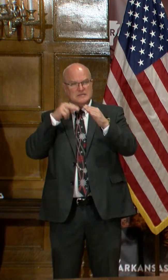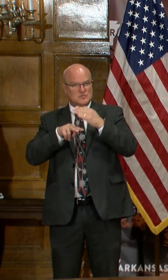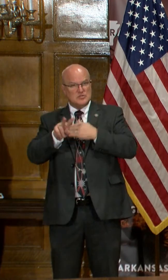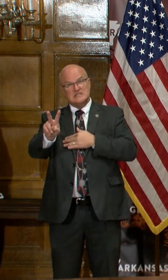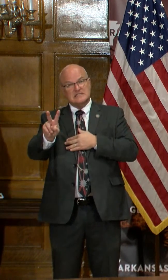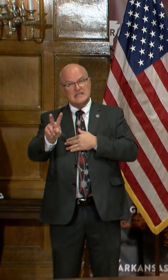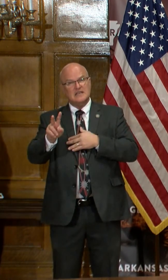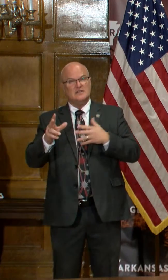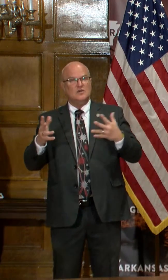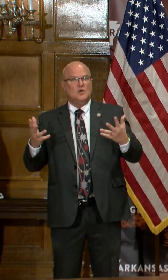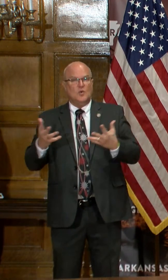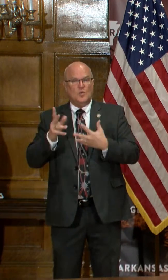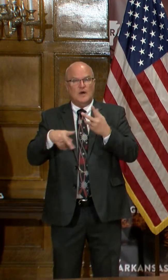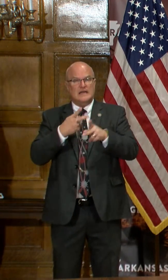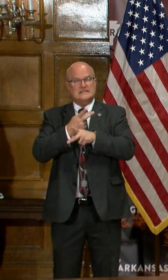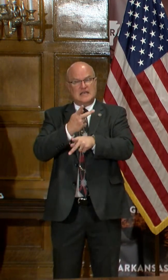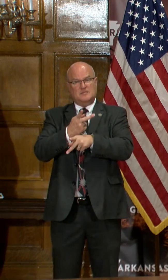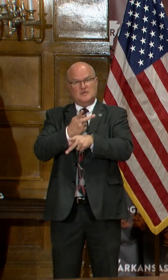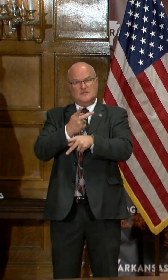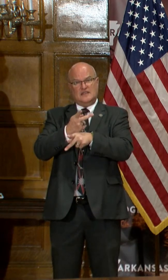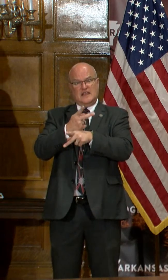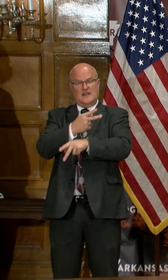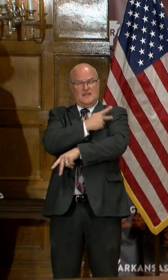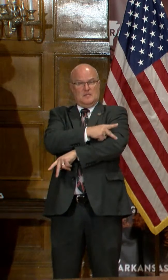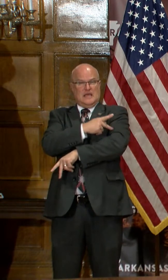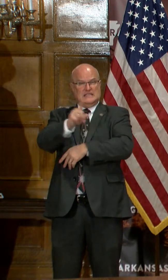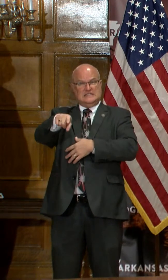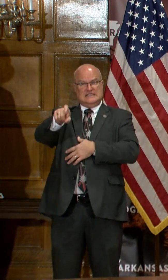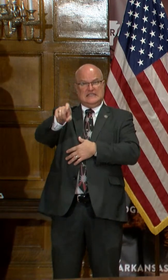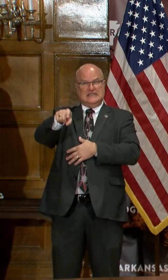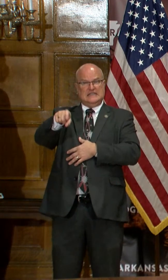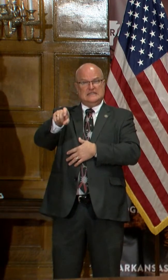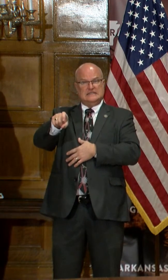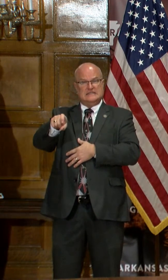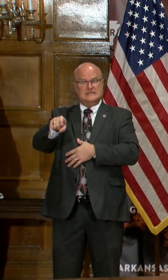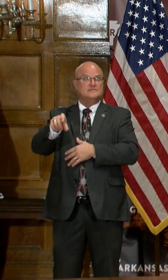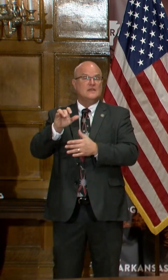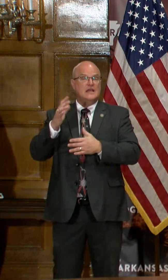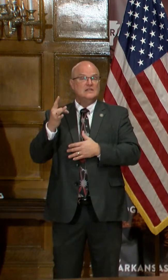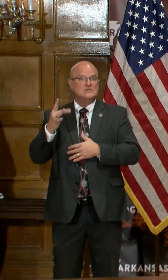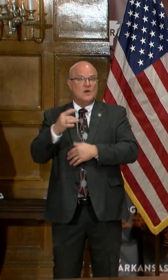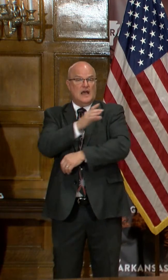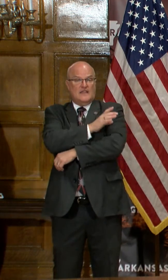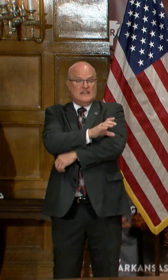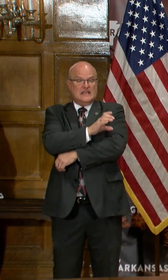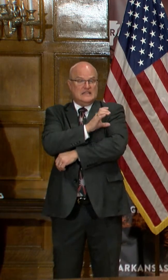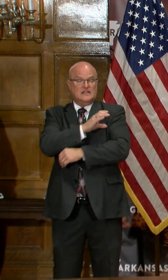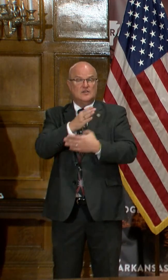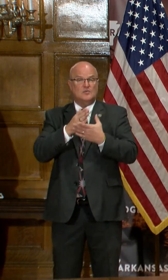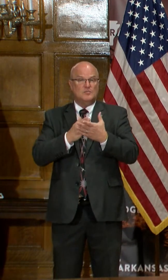predict what type of care the patient would need. Again, that is why the clinical